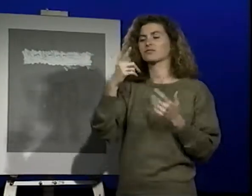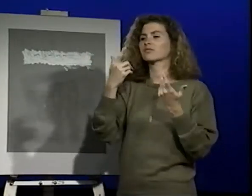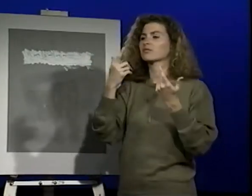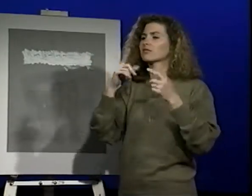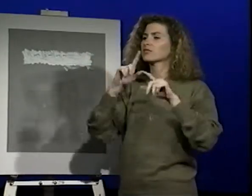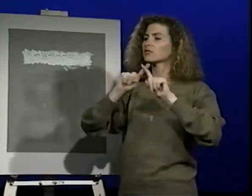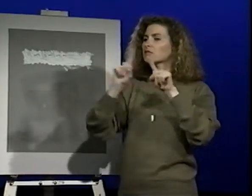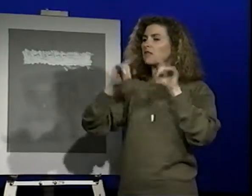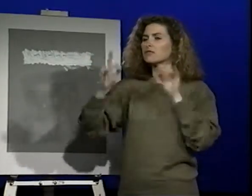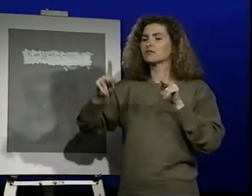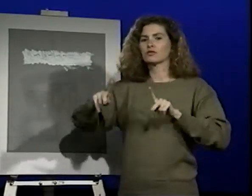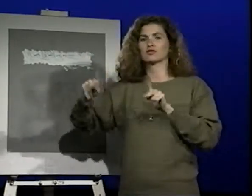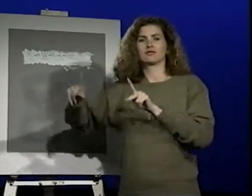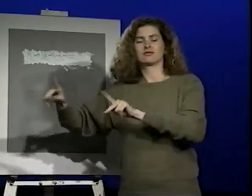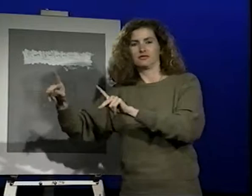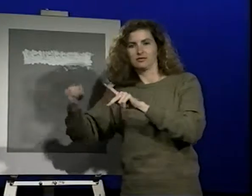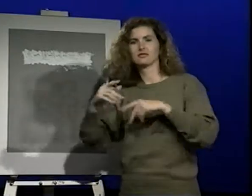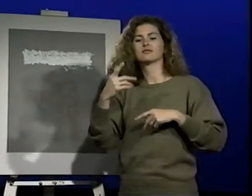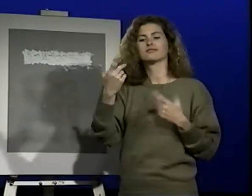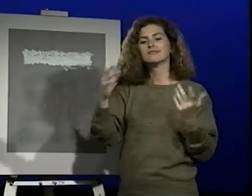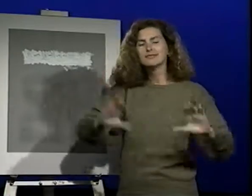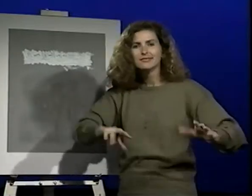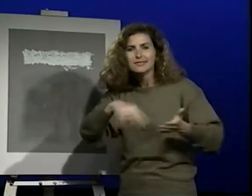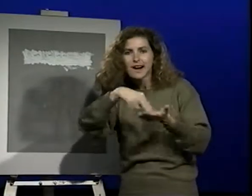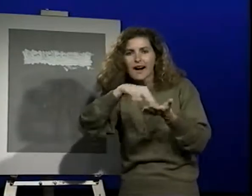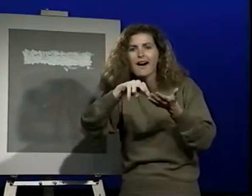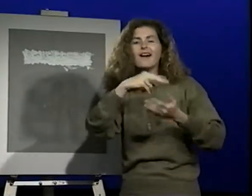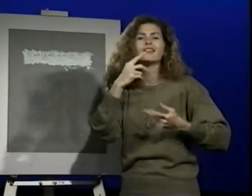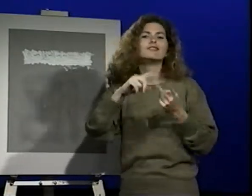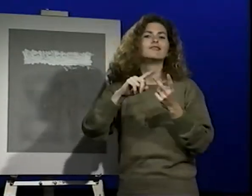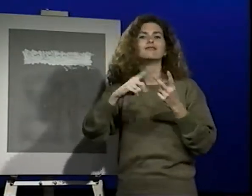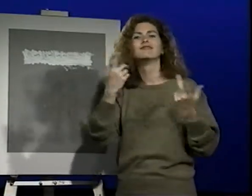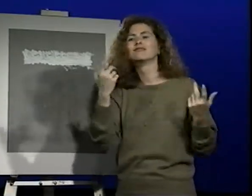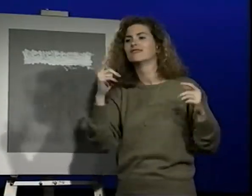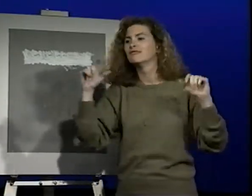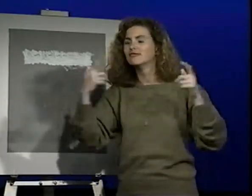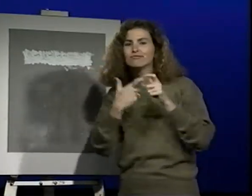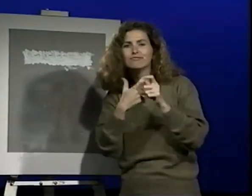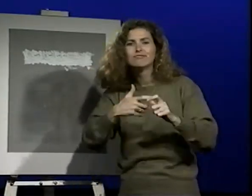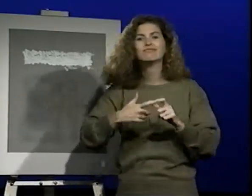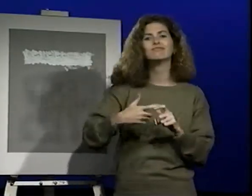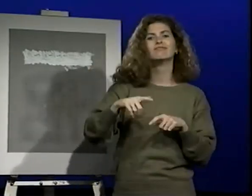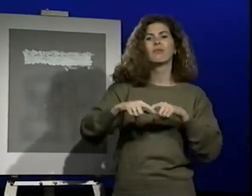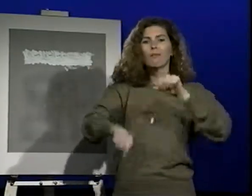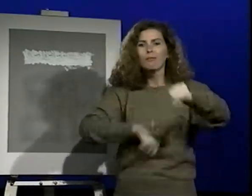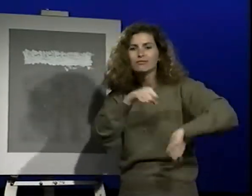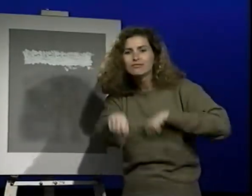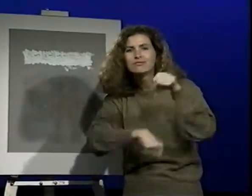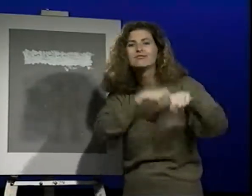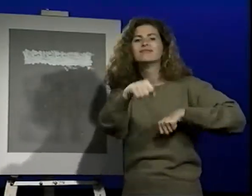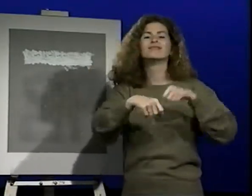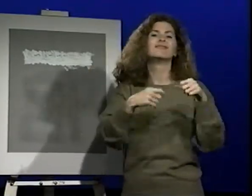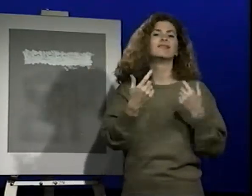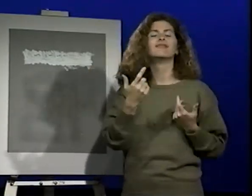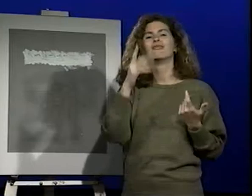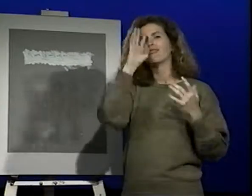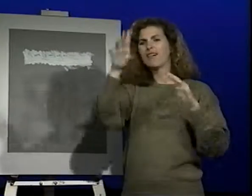And his work was like none I'd seen before. He showed people dancing, running, riding bikes,